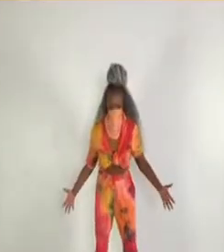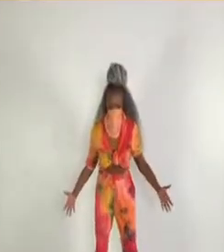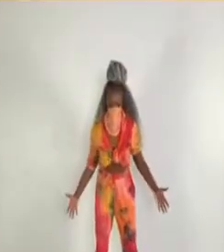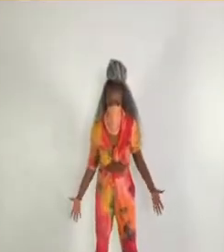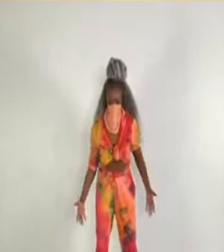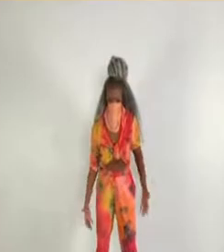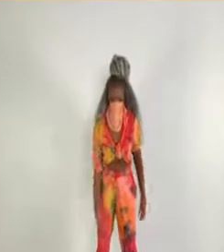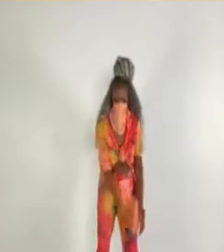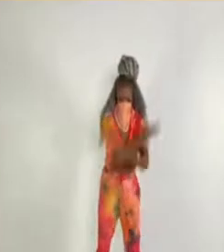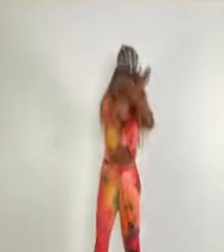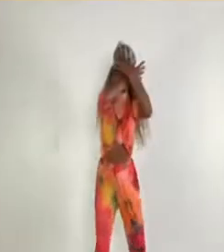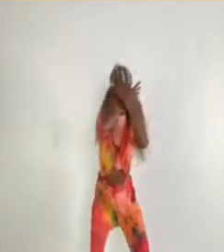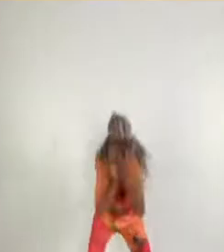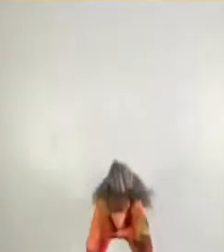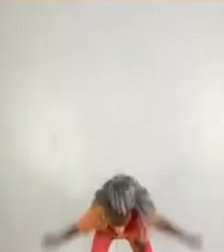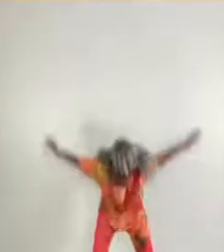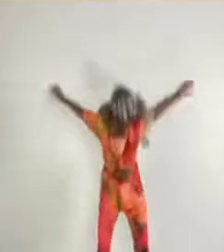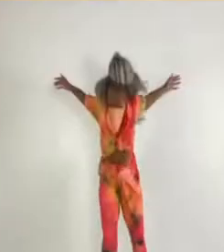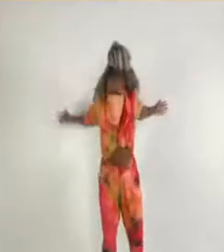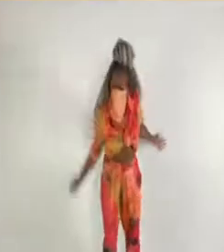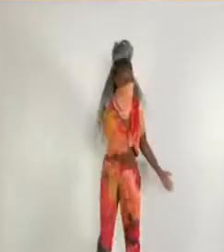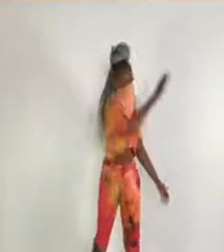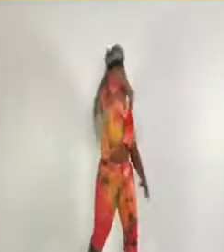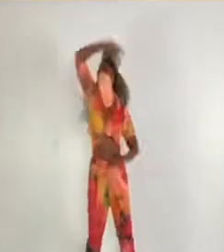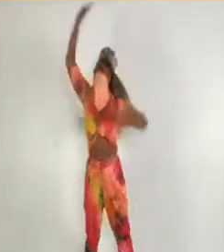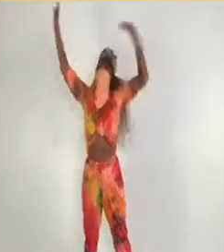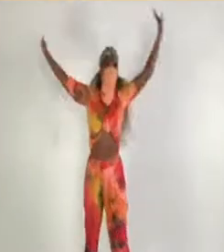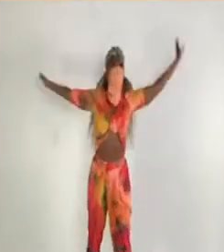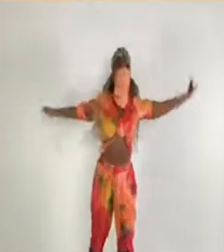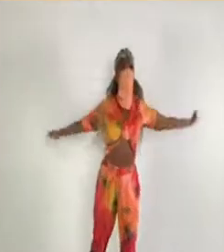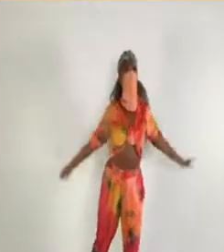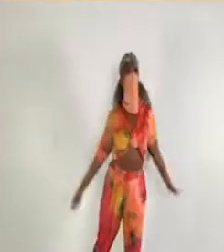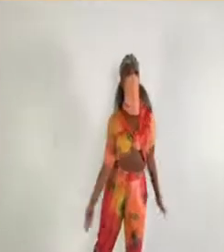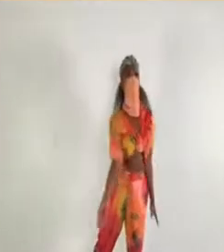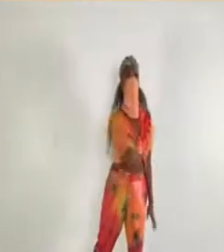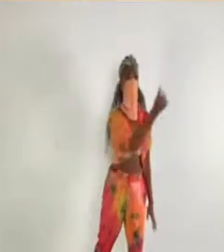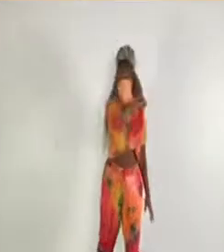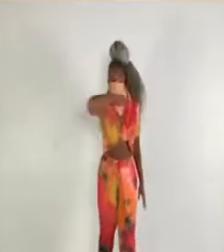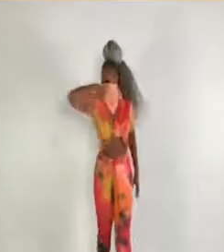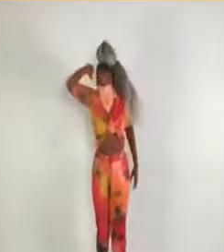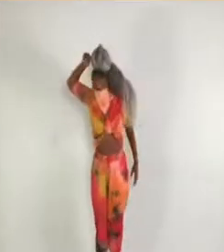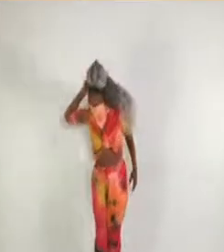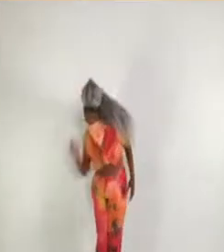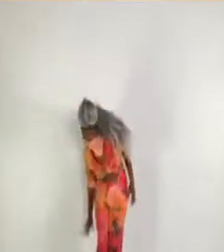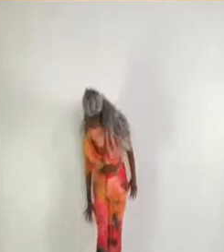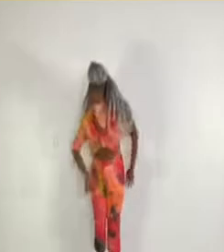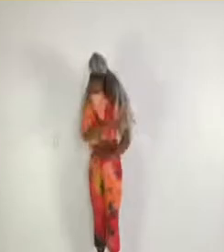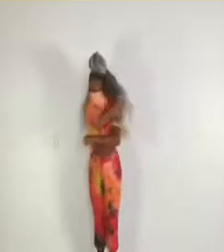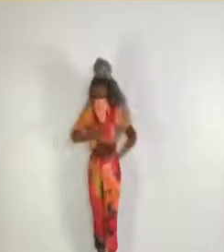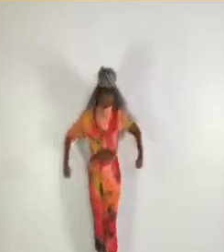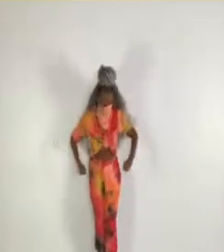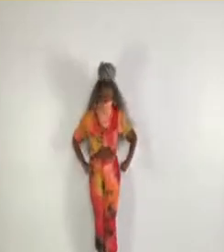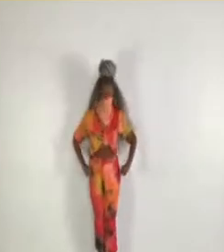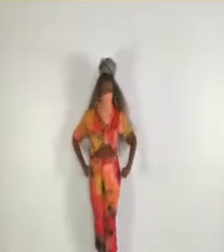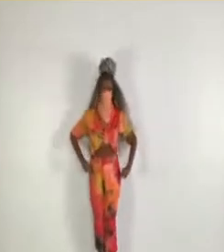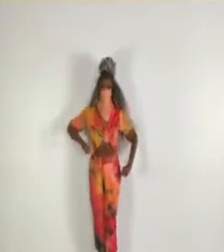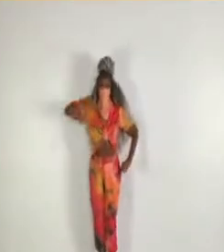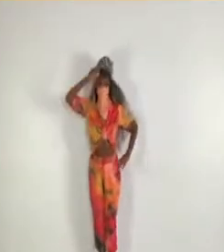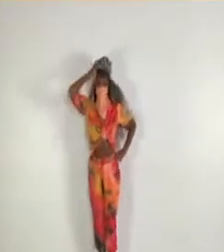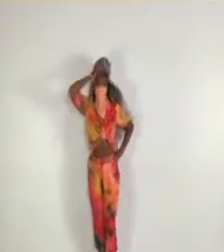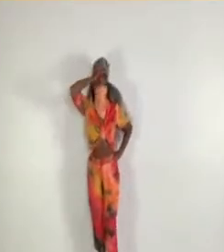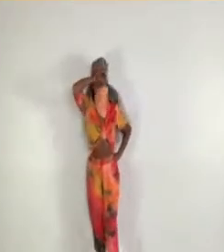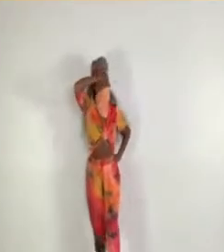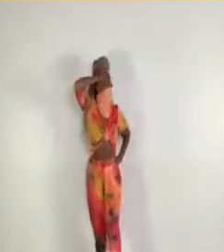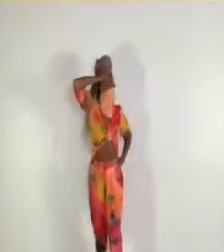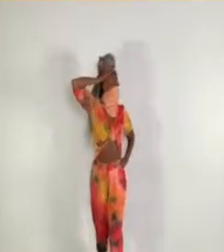my life, my entire life, I thought I was white. How come no one told me I was a nigga? I asked